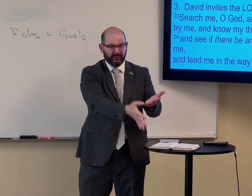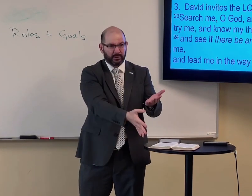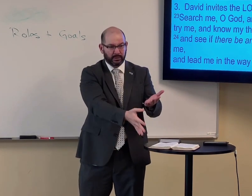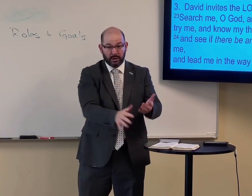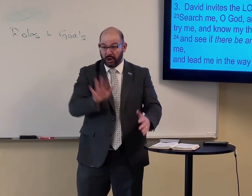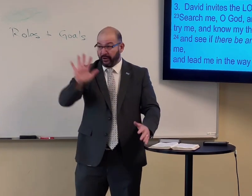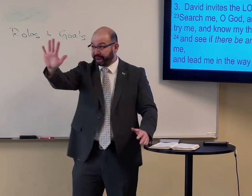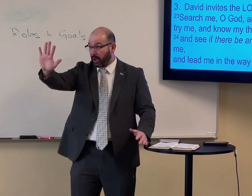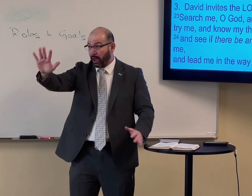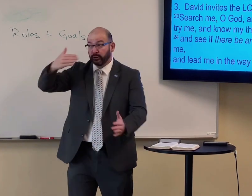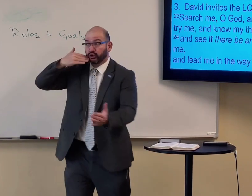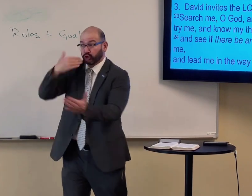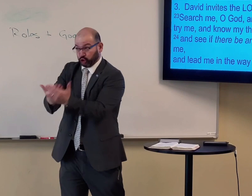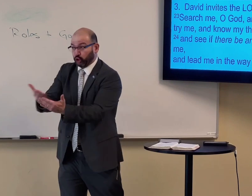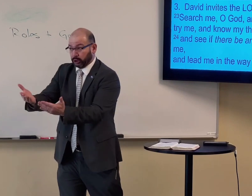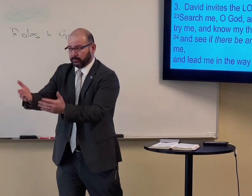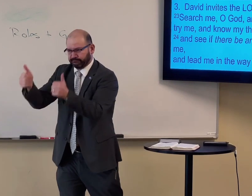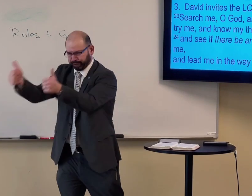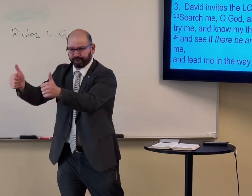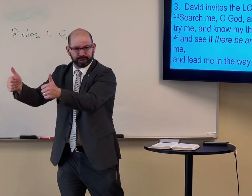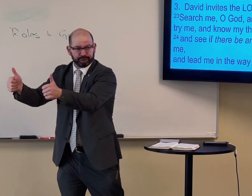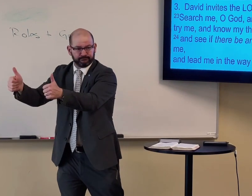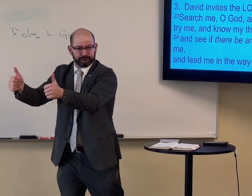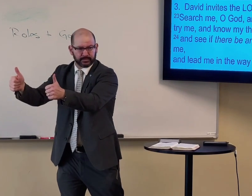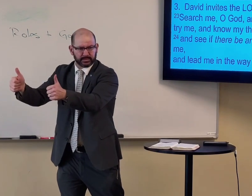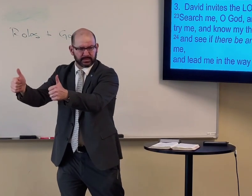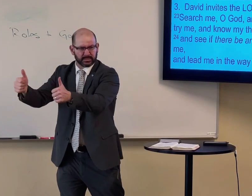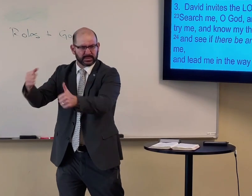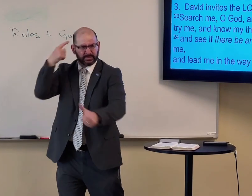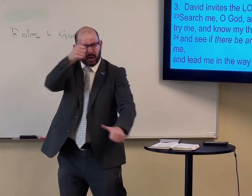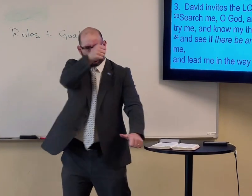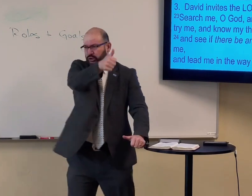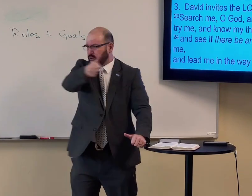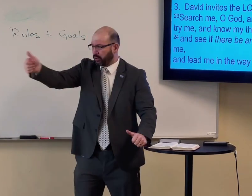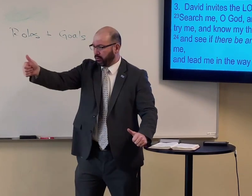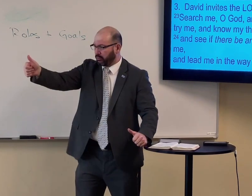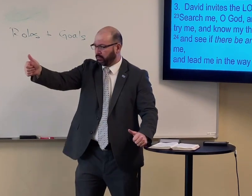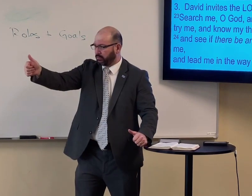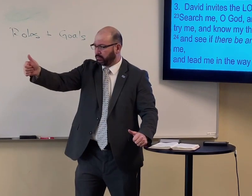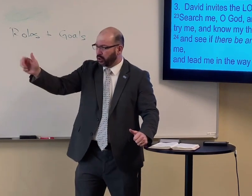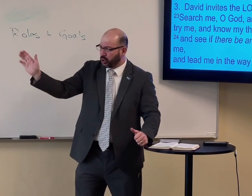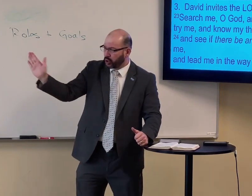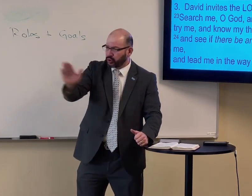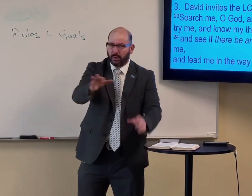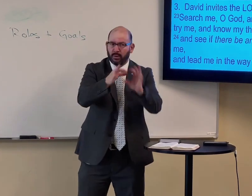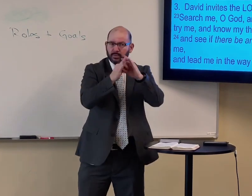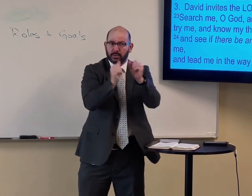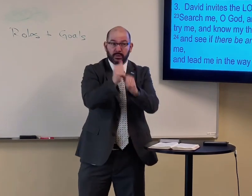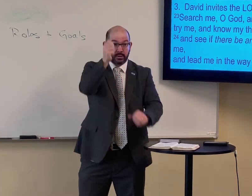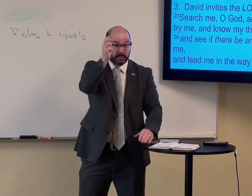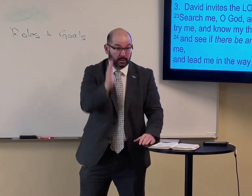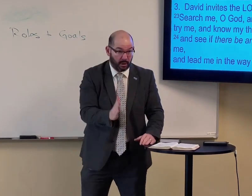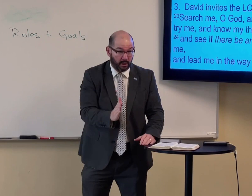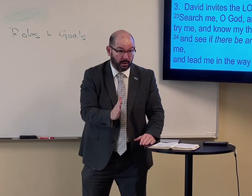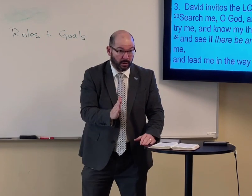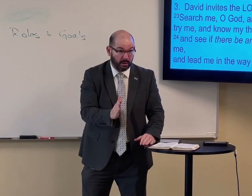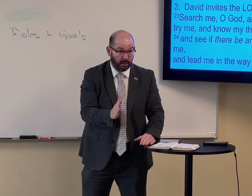one to five. It's awful. Five is good. One is bad. Five is good. Think about yourself. You're doing an evaluation